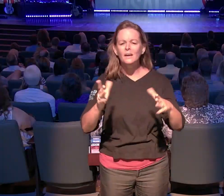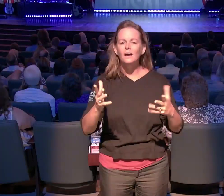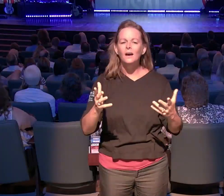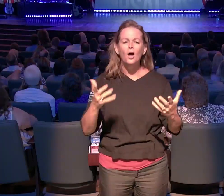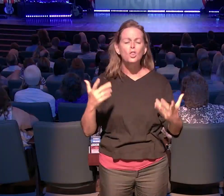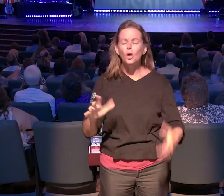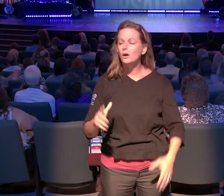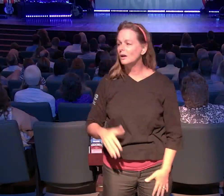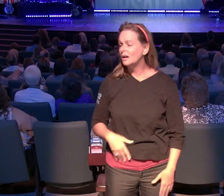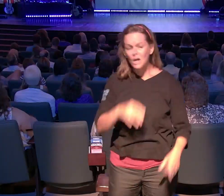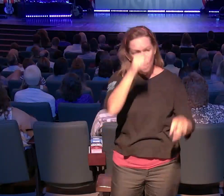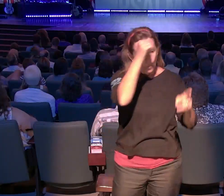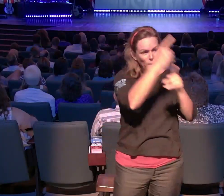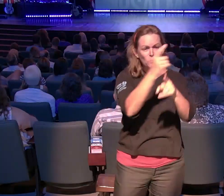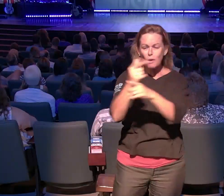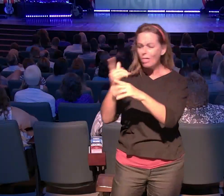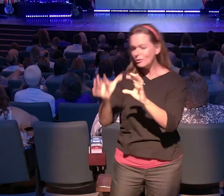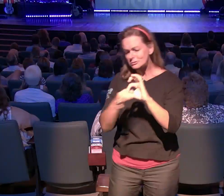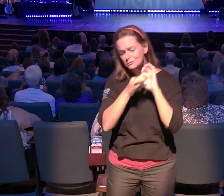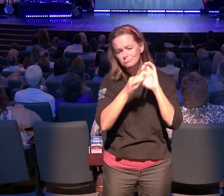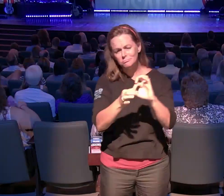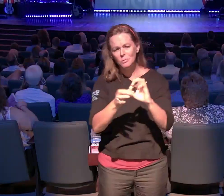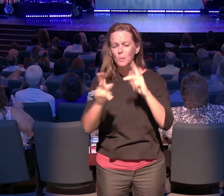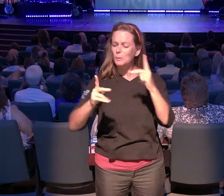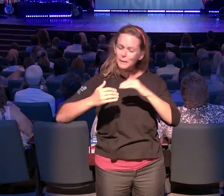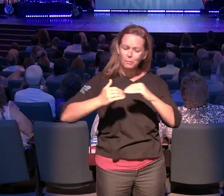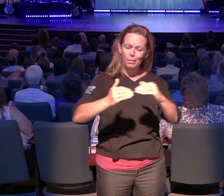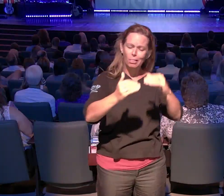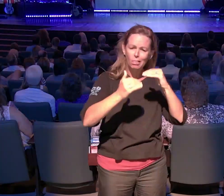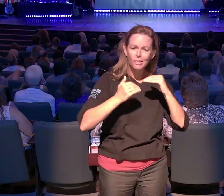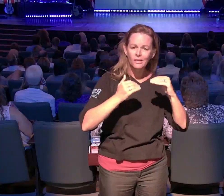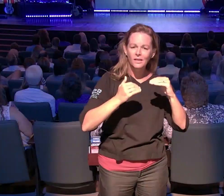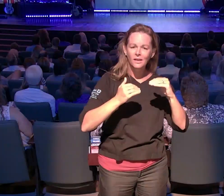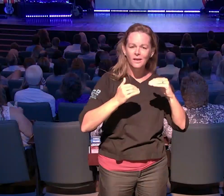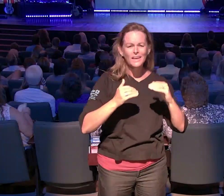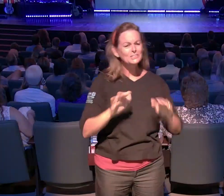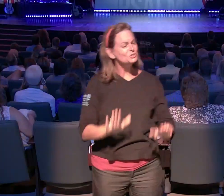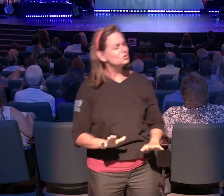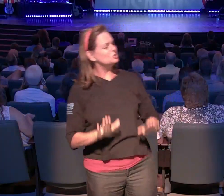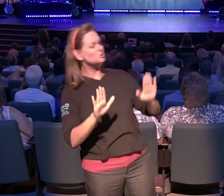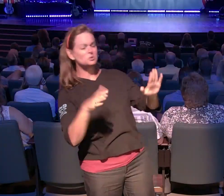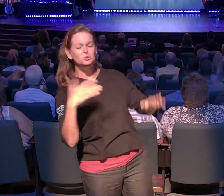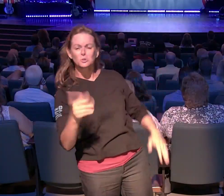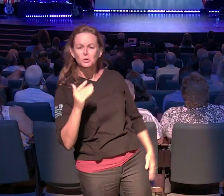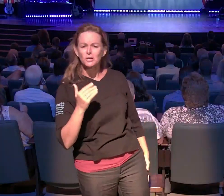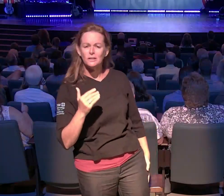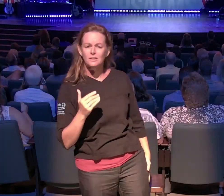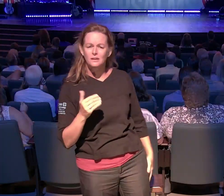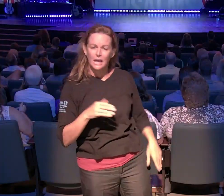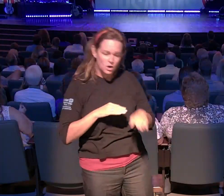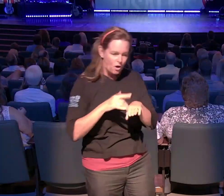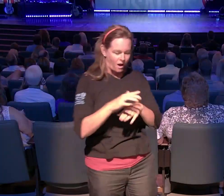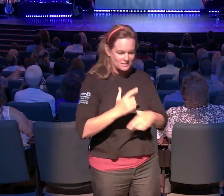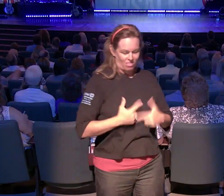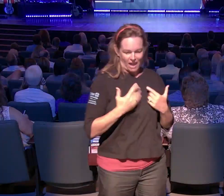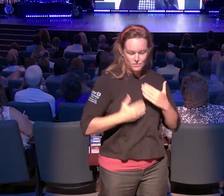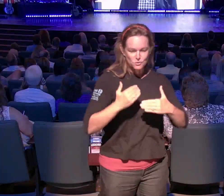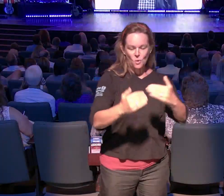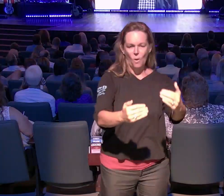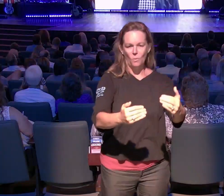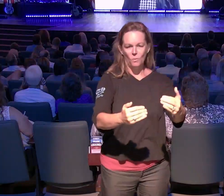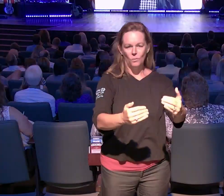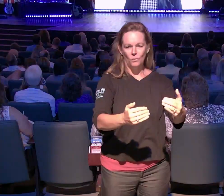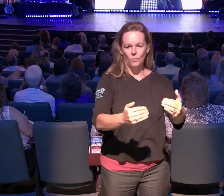pleasant it is when brothers dwell together in unity, for there the Lord commands a blessing, life forevermore." It's the only